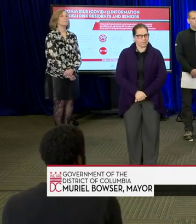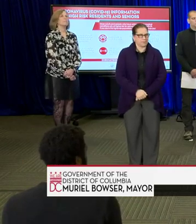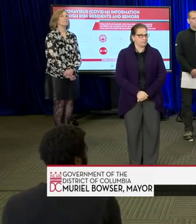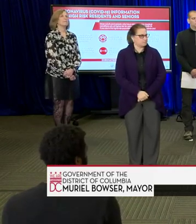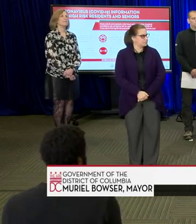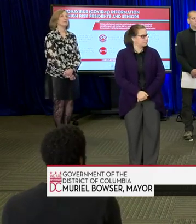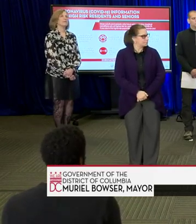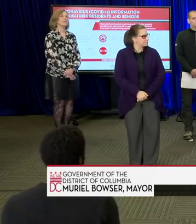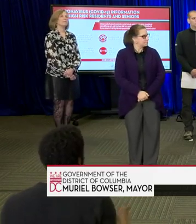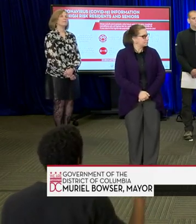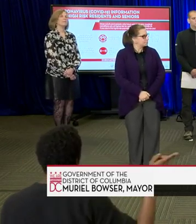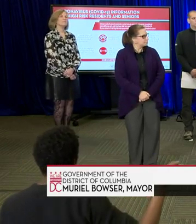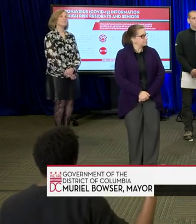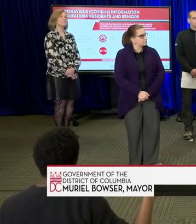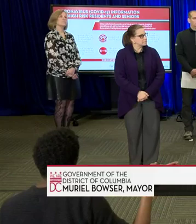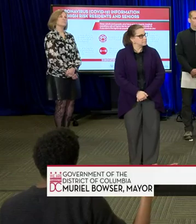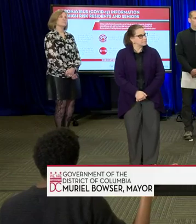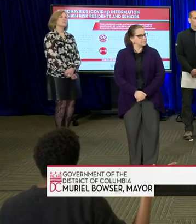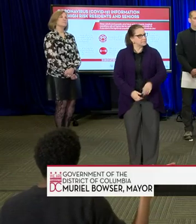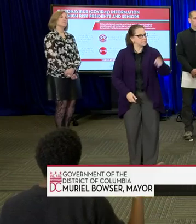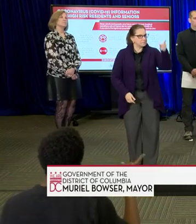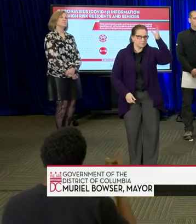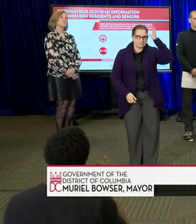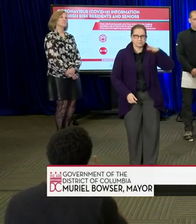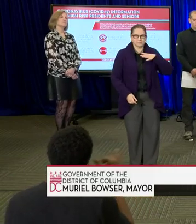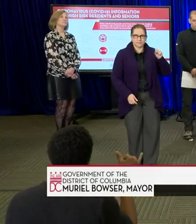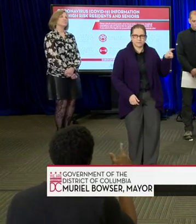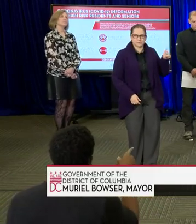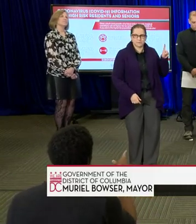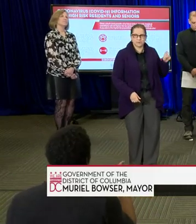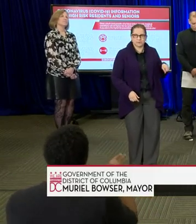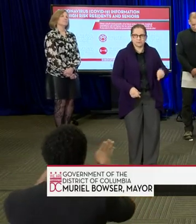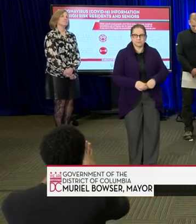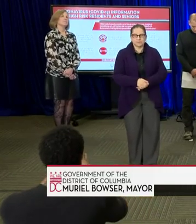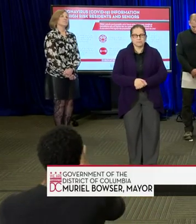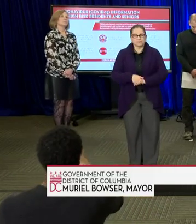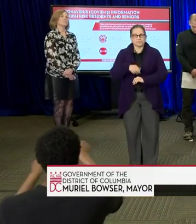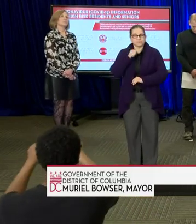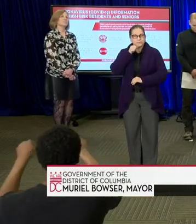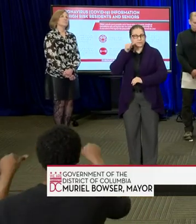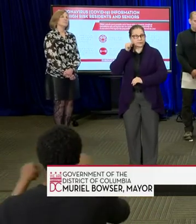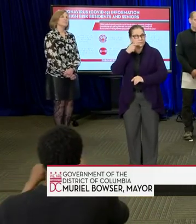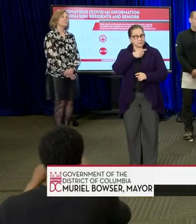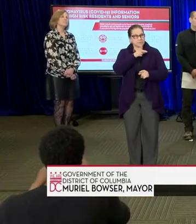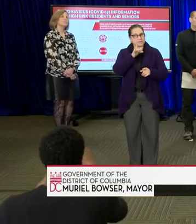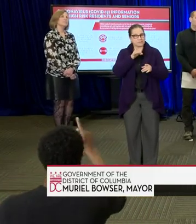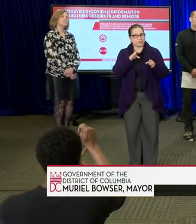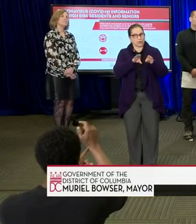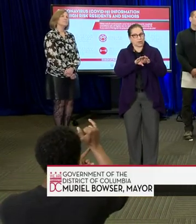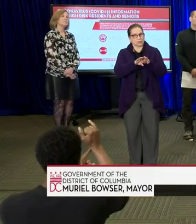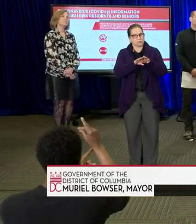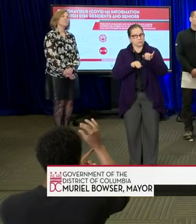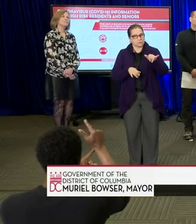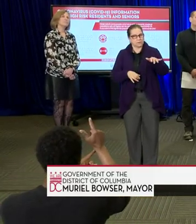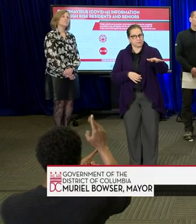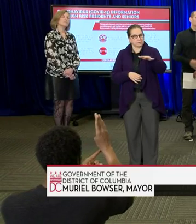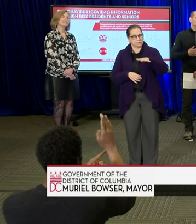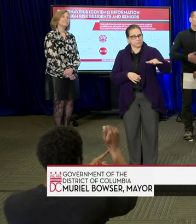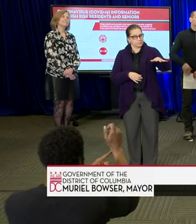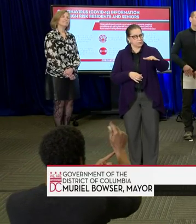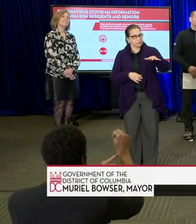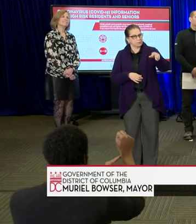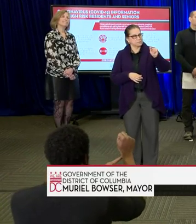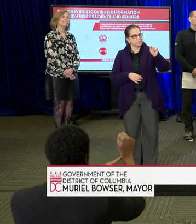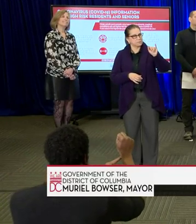So you took the step yesterday and today of closing down the area around the tidal basin because of crowding. are you at all concerned that the next